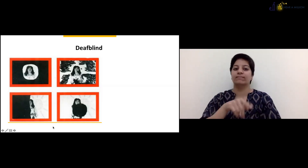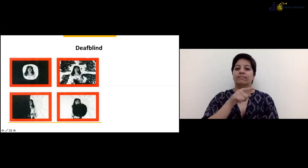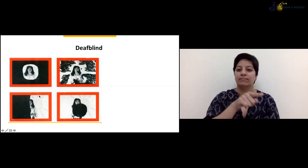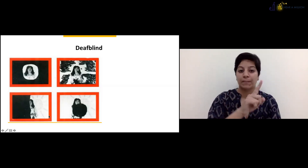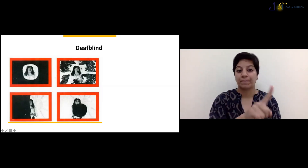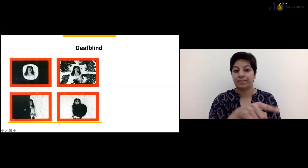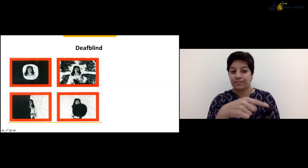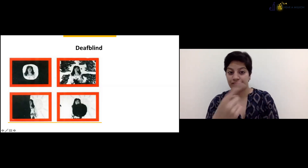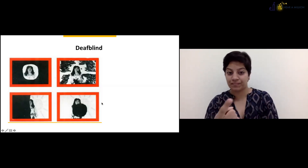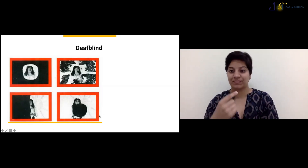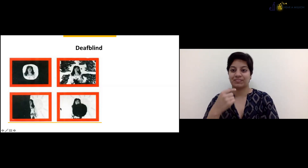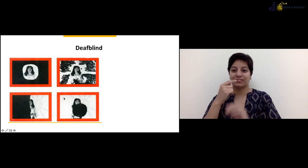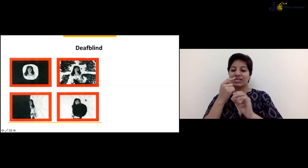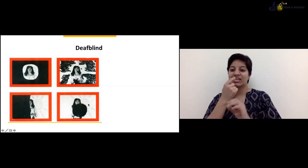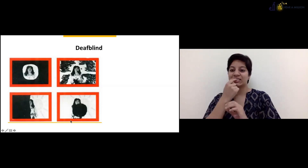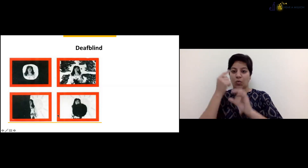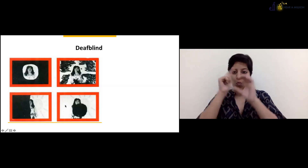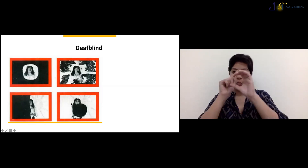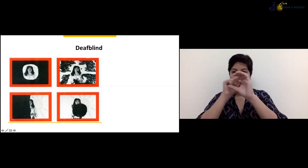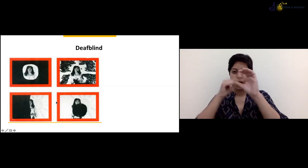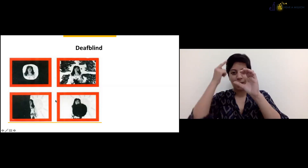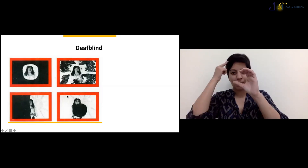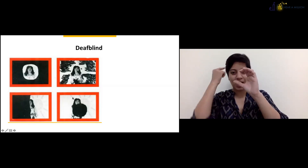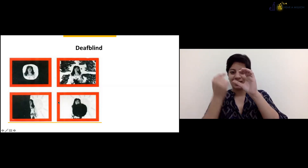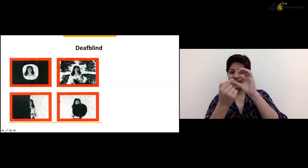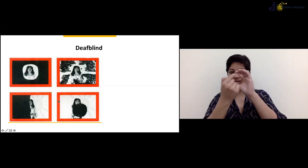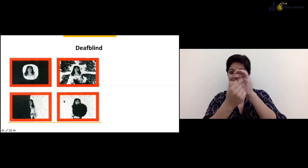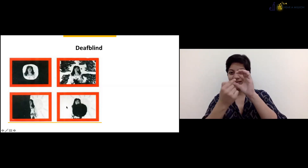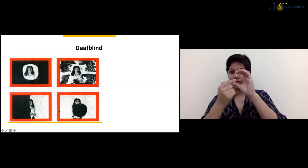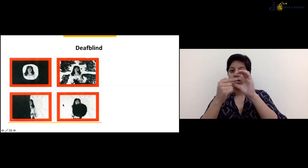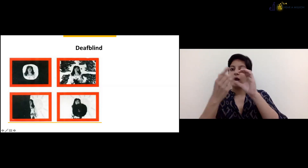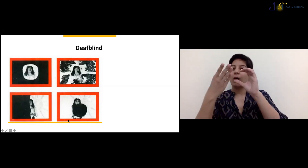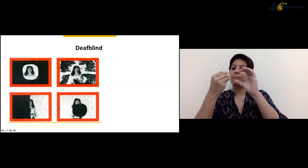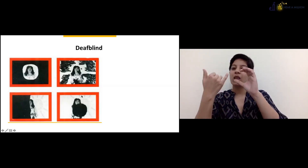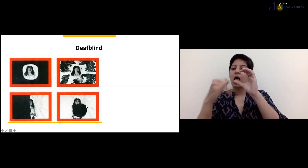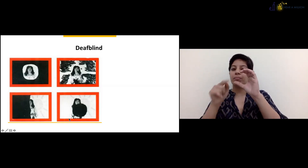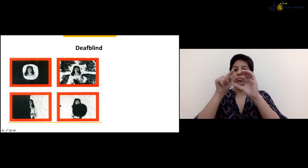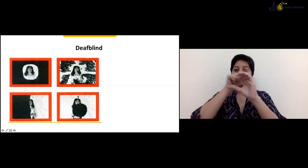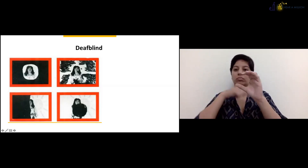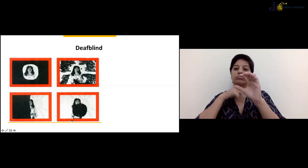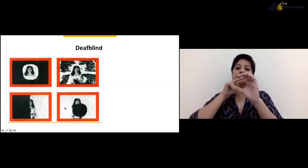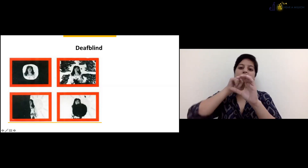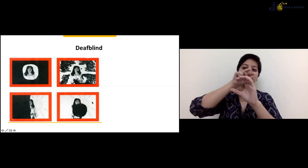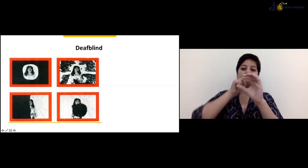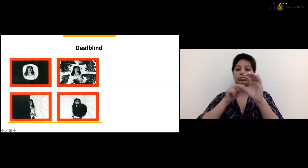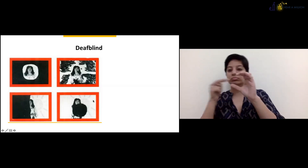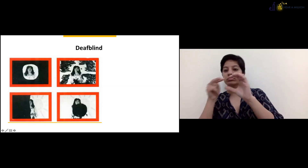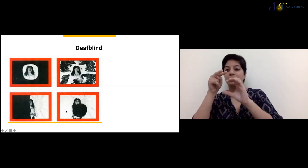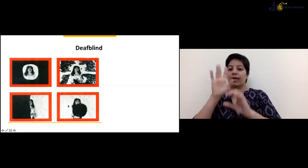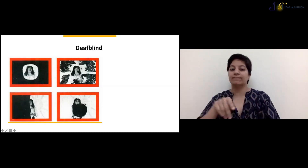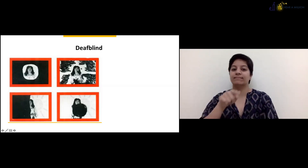one eyes and I cannot see from other eyes. Okay. So is the like black